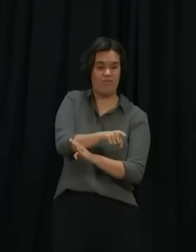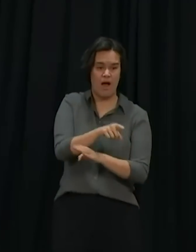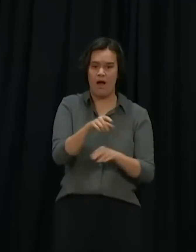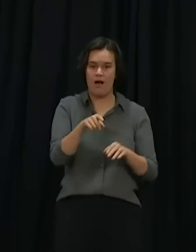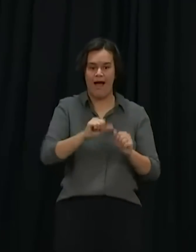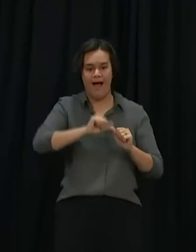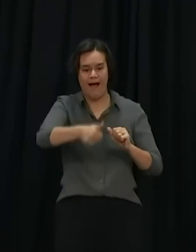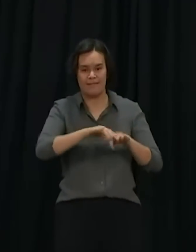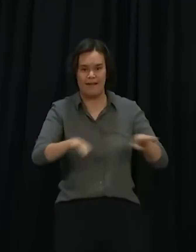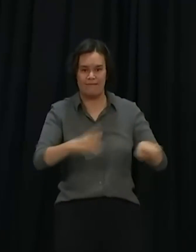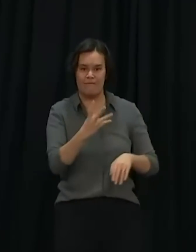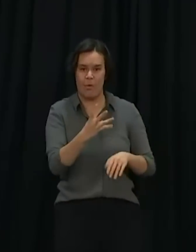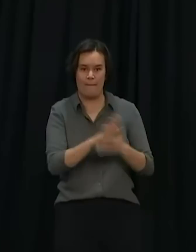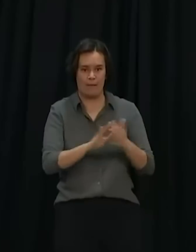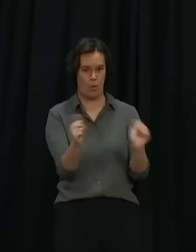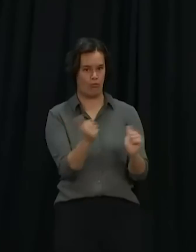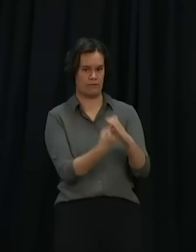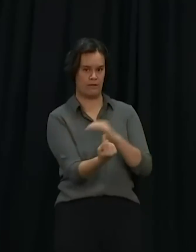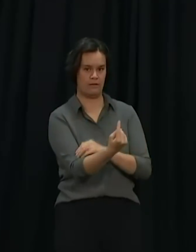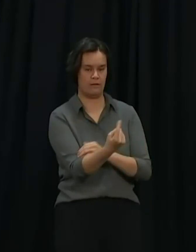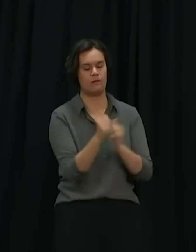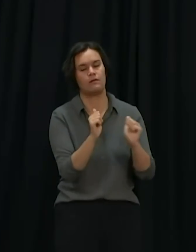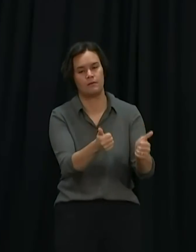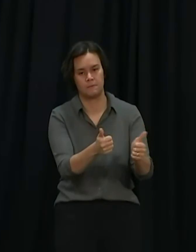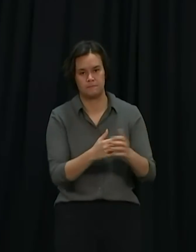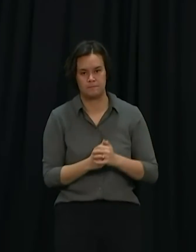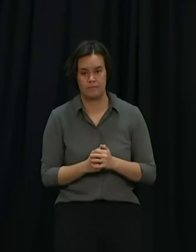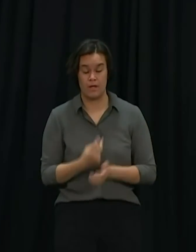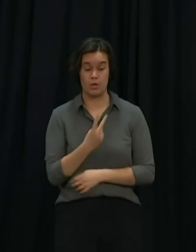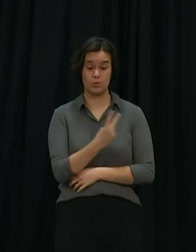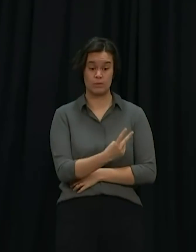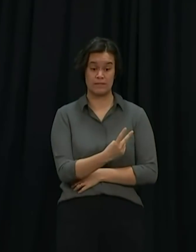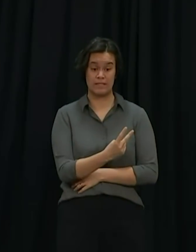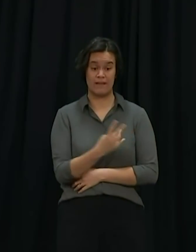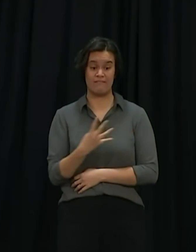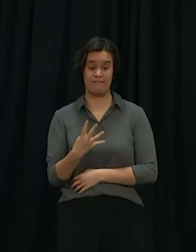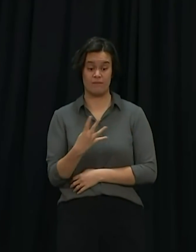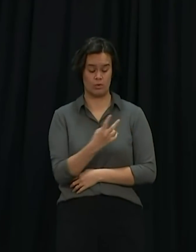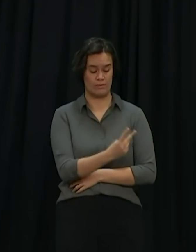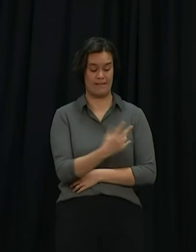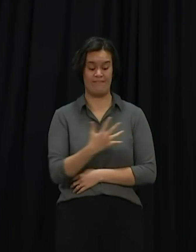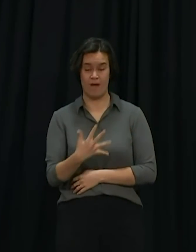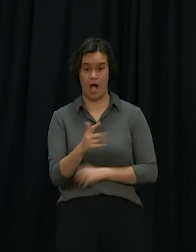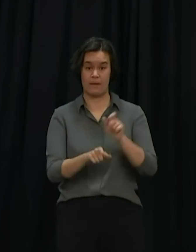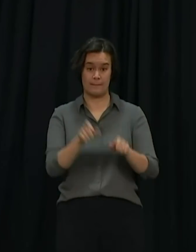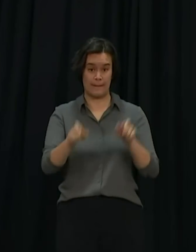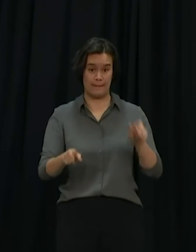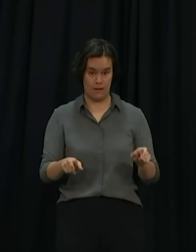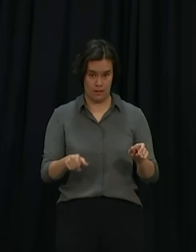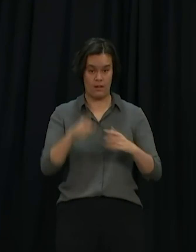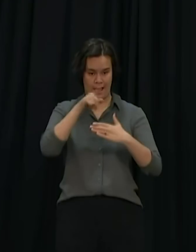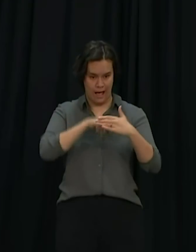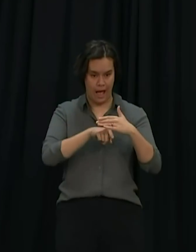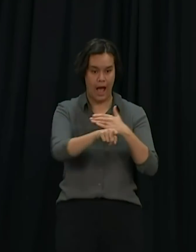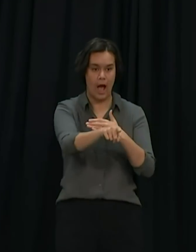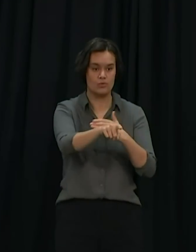others. A total of 25 people had exposure events outside of the household. We've been